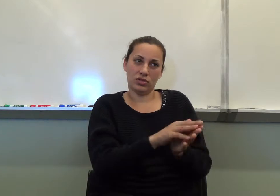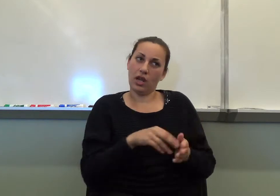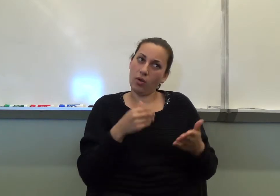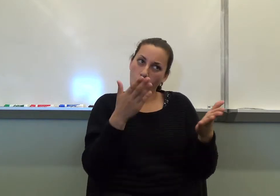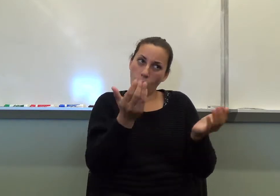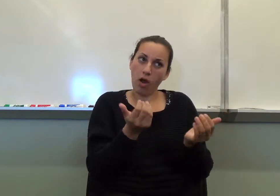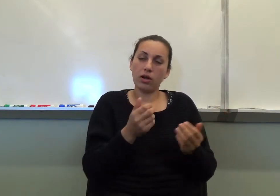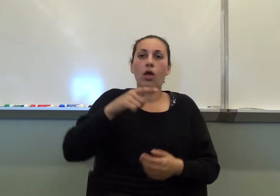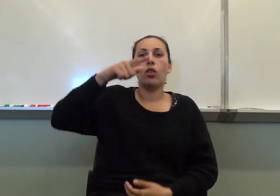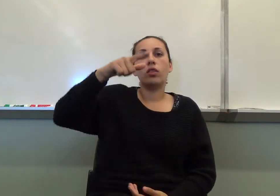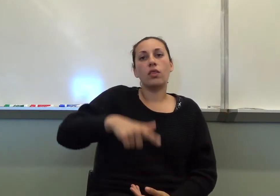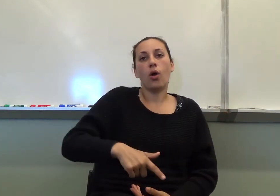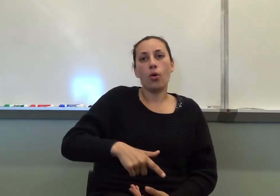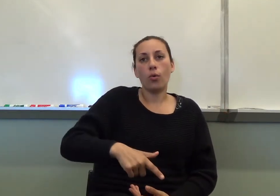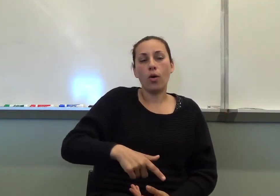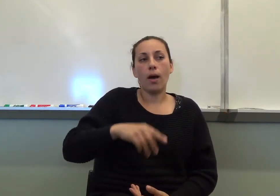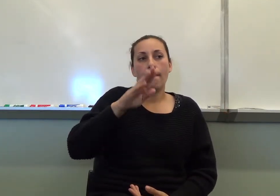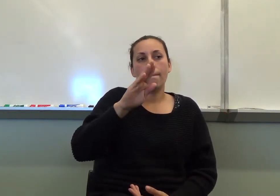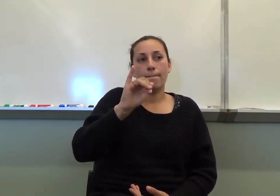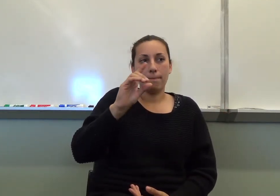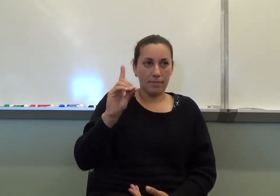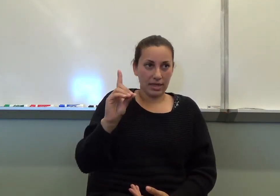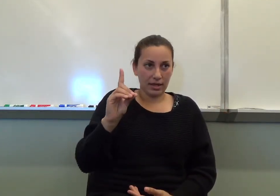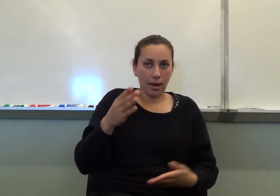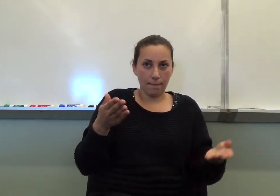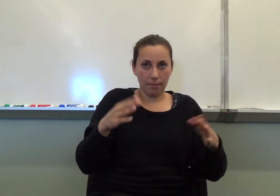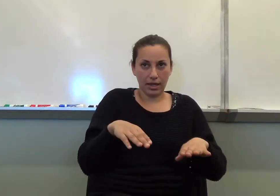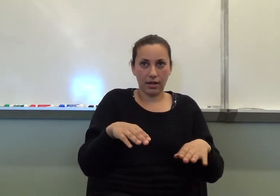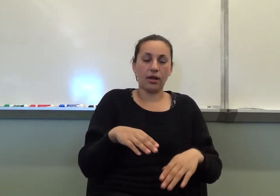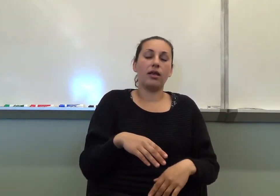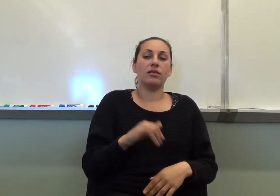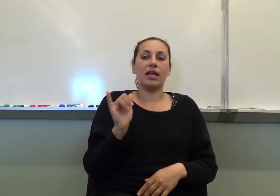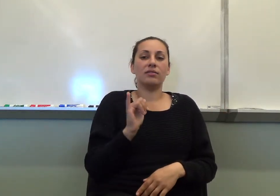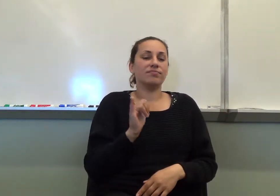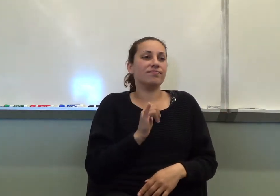And they had a few earthquakes, you know, after they built it, and they noticed it was falling down.